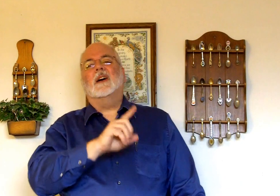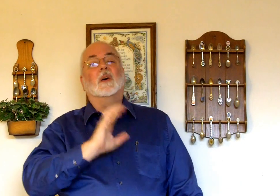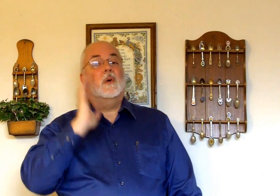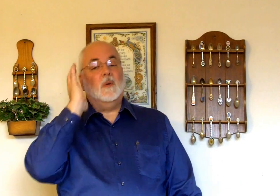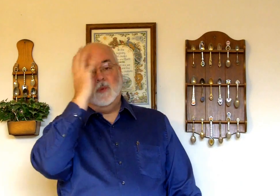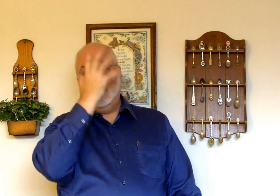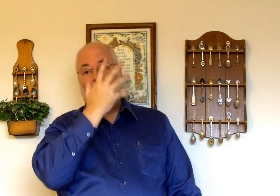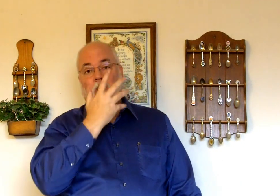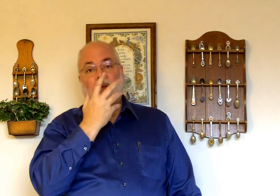how